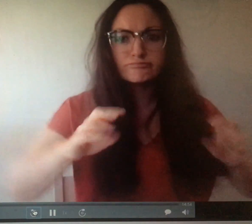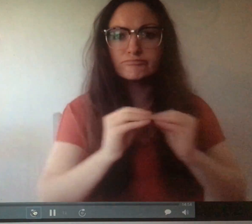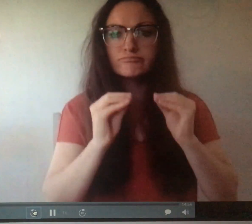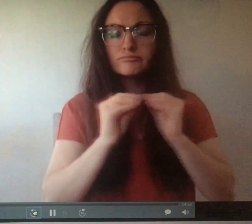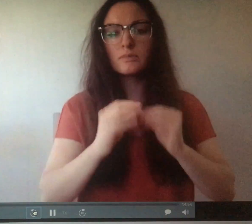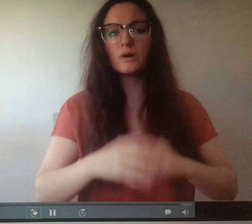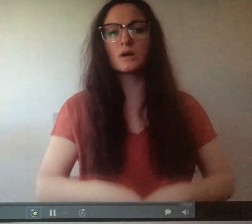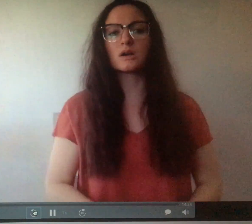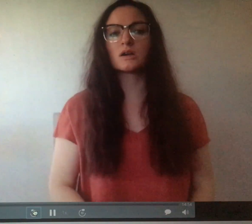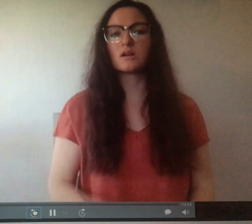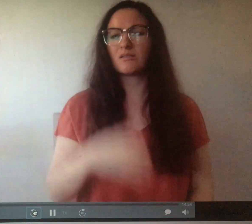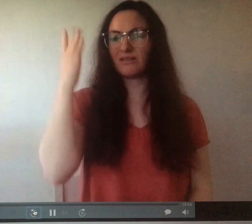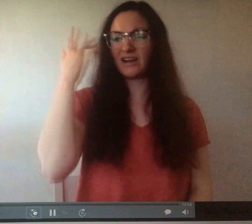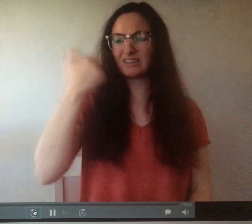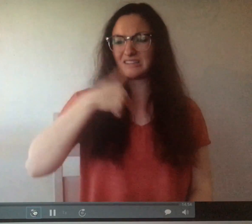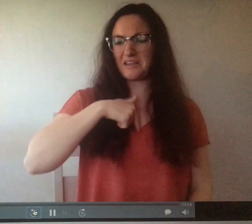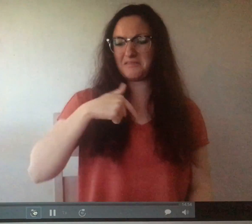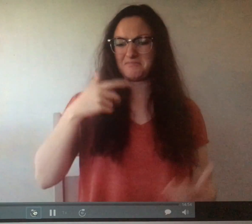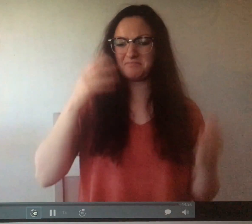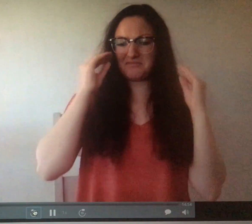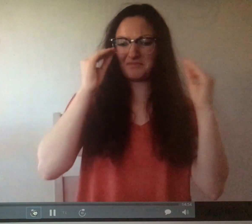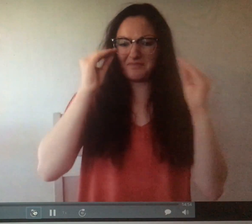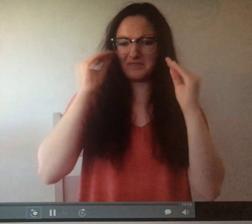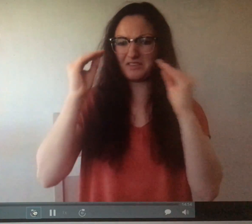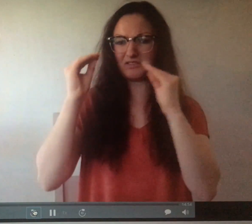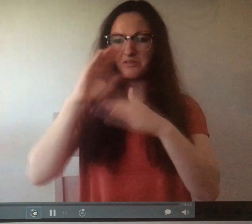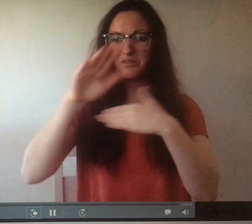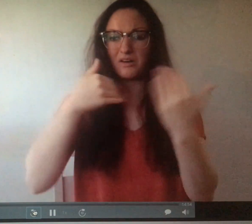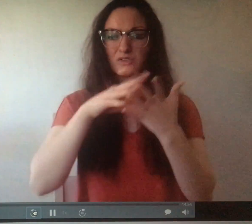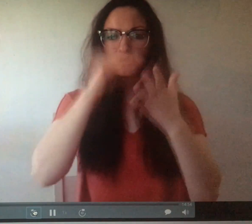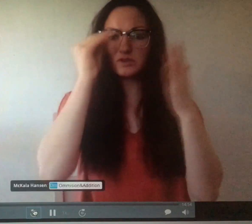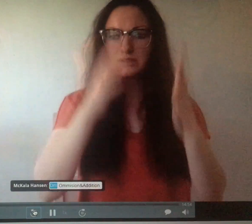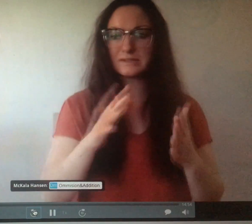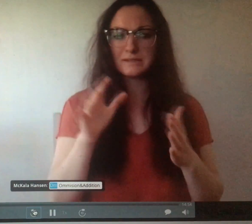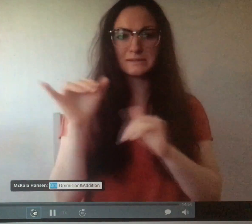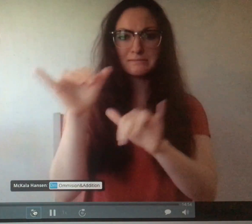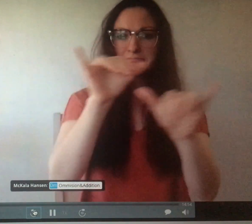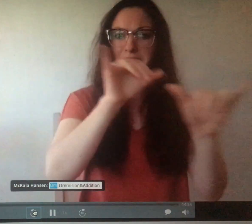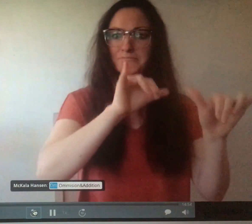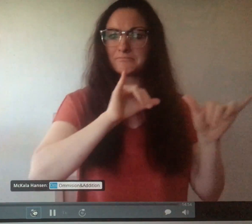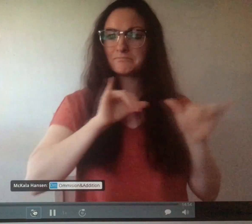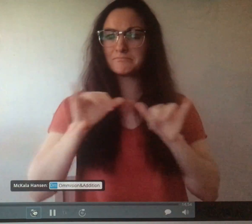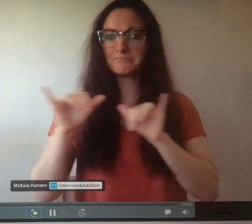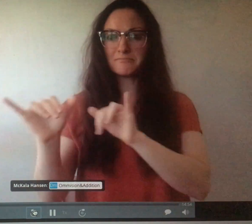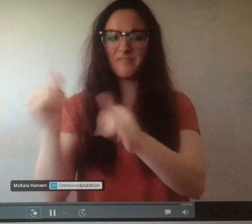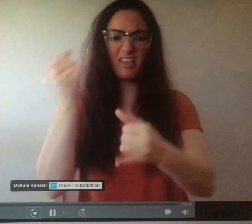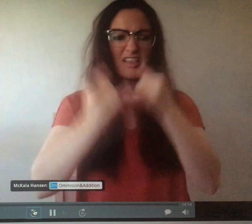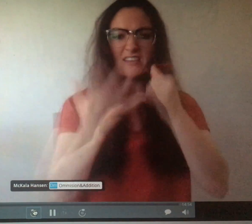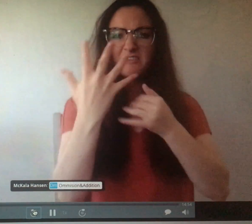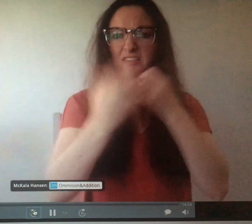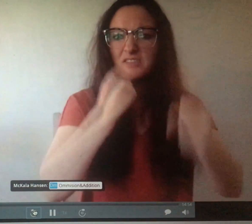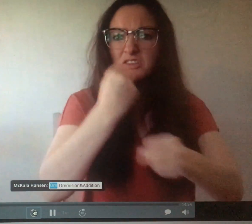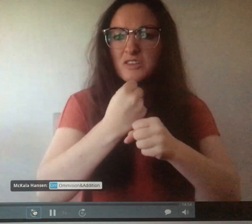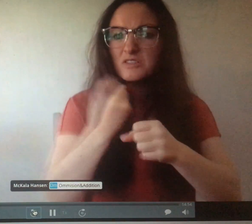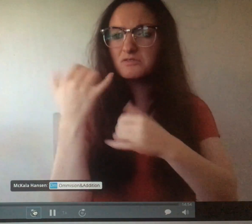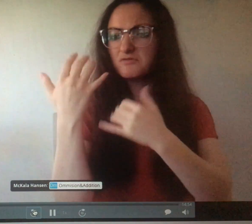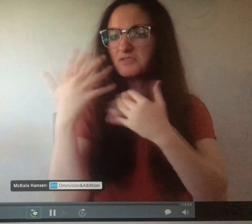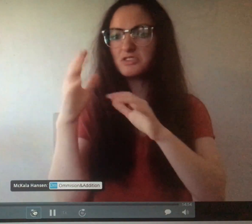the same way for the last 4 or 5 years, you don't see that kind of a grade improvement by